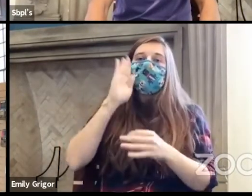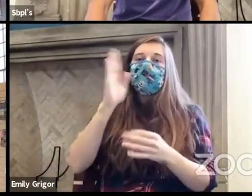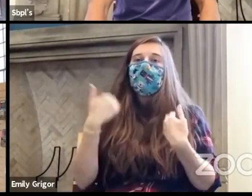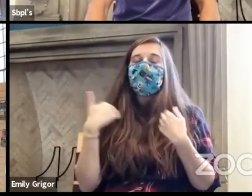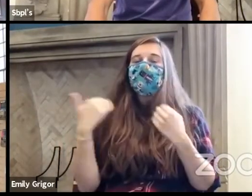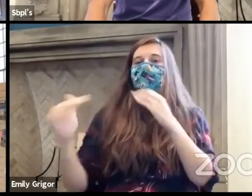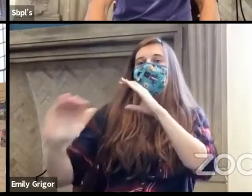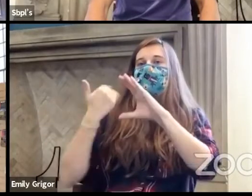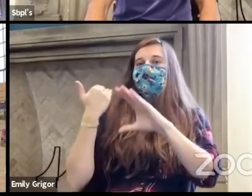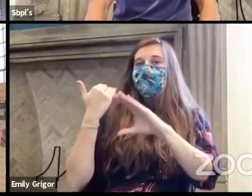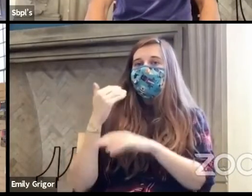email us